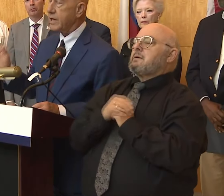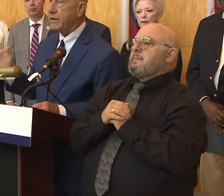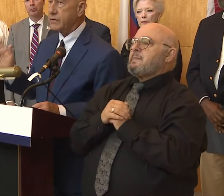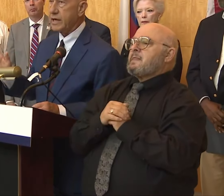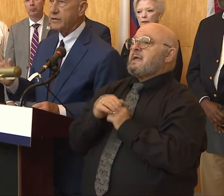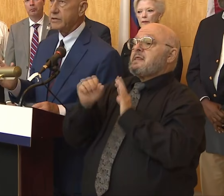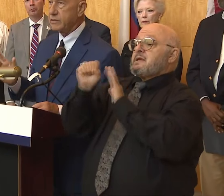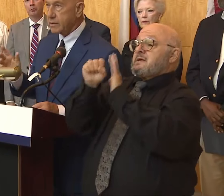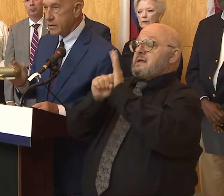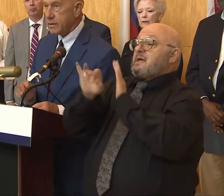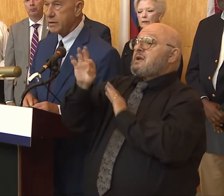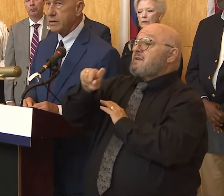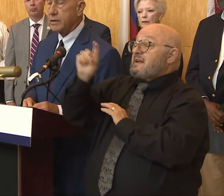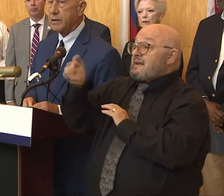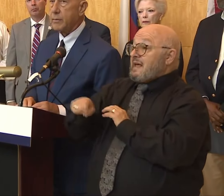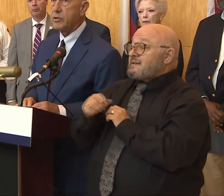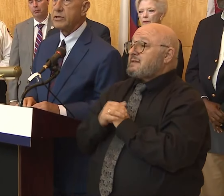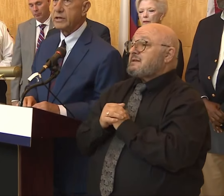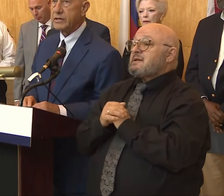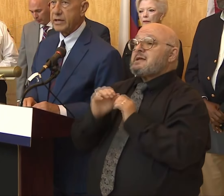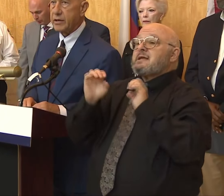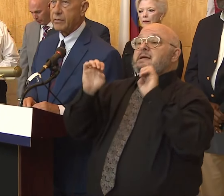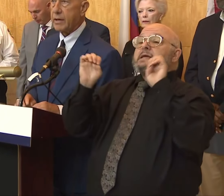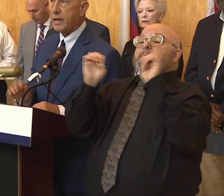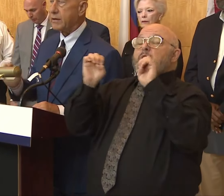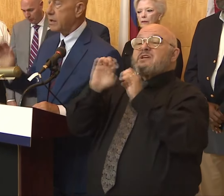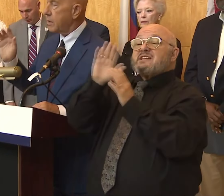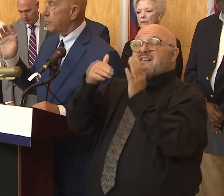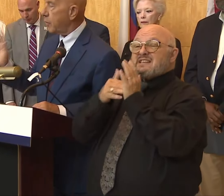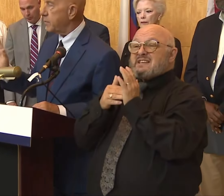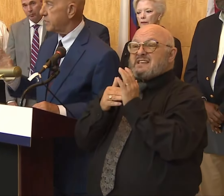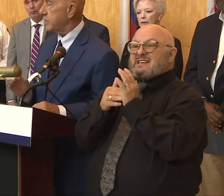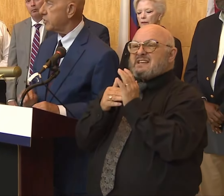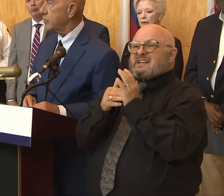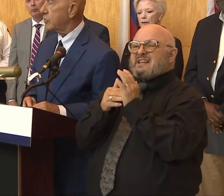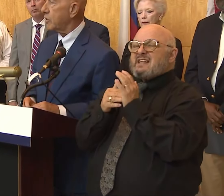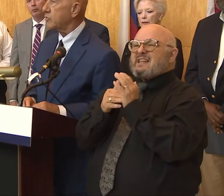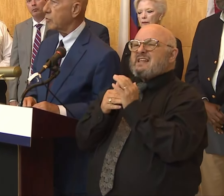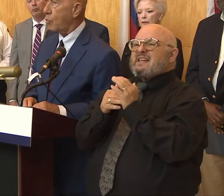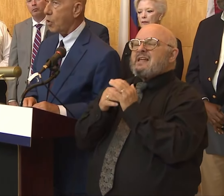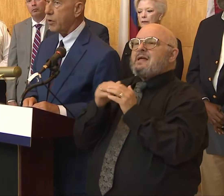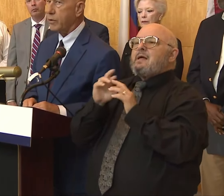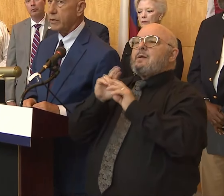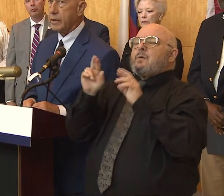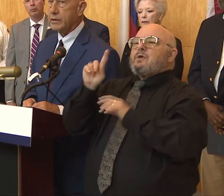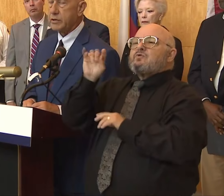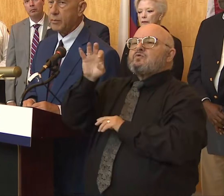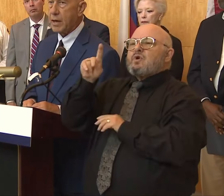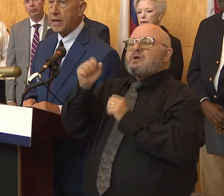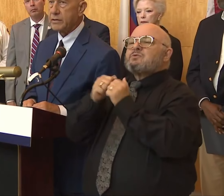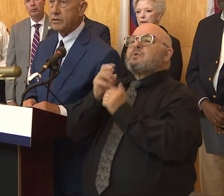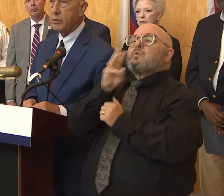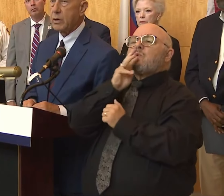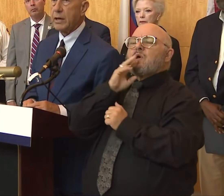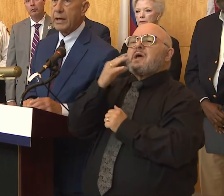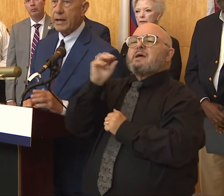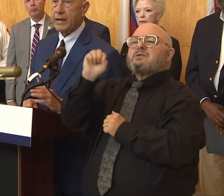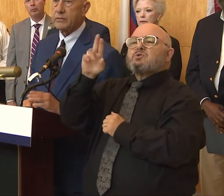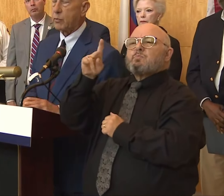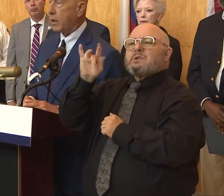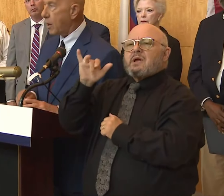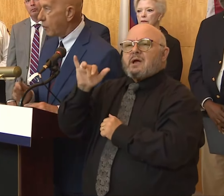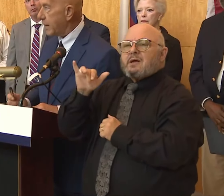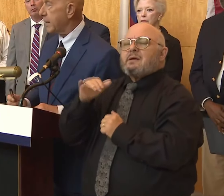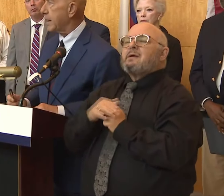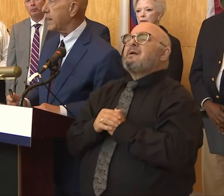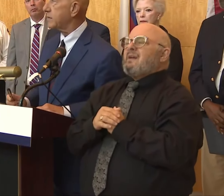The state of Texas Emergency Center had pre-positioned trucks with water and supplies. So as